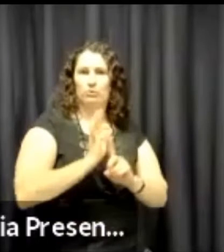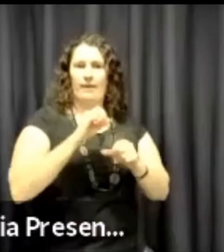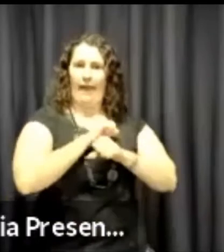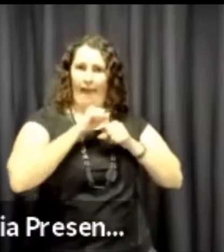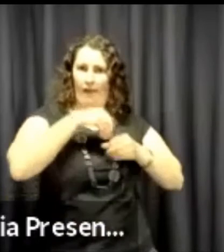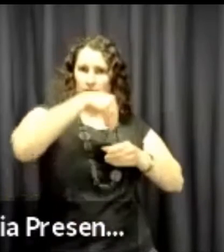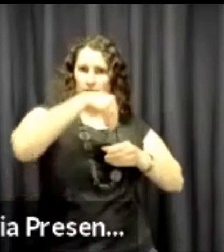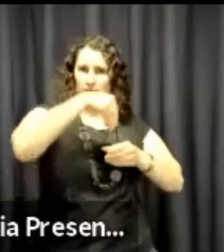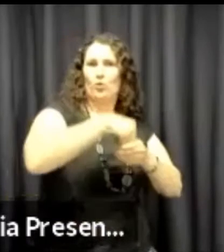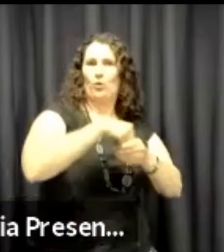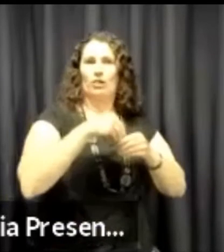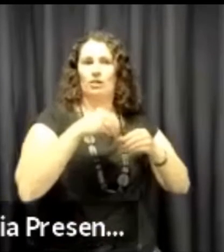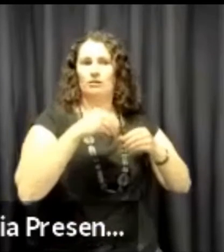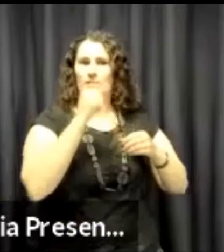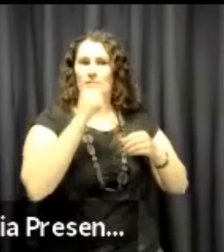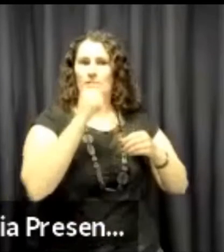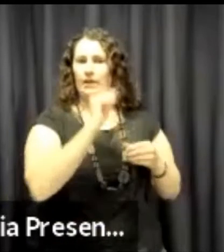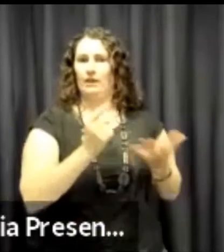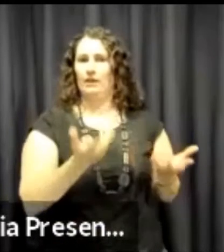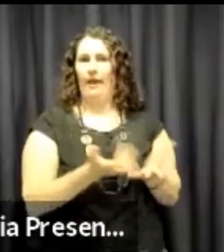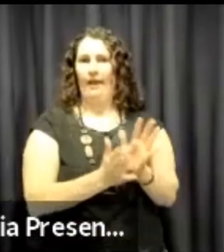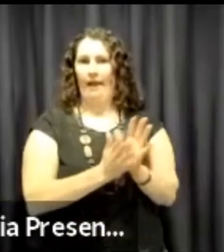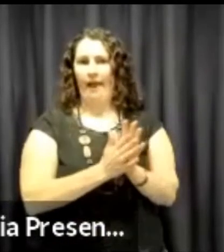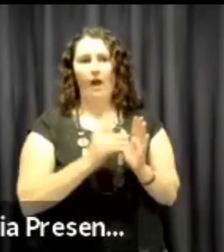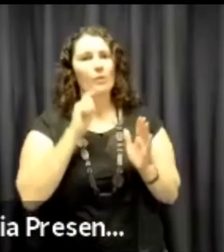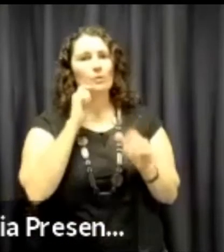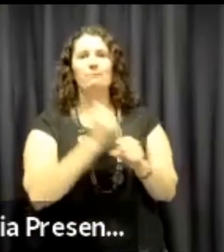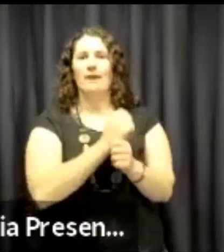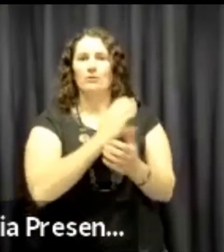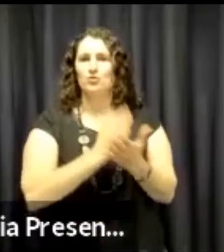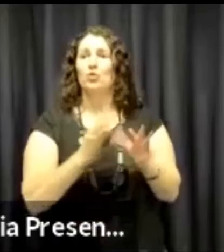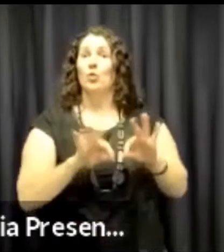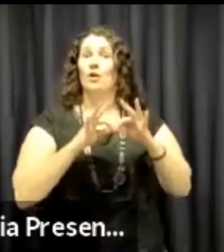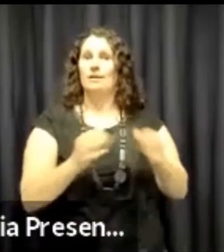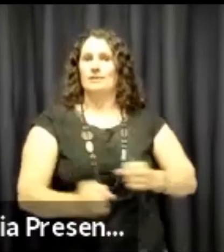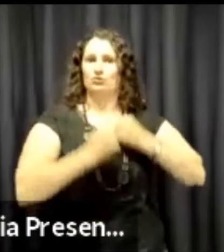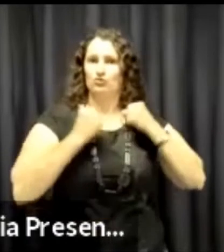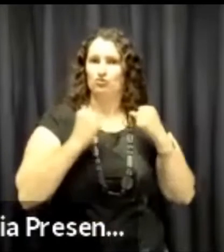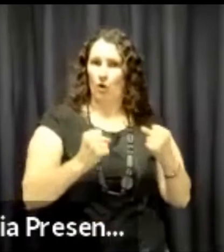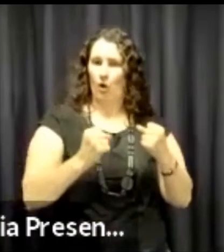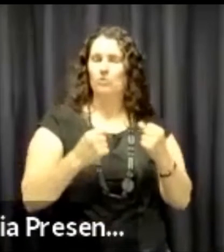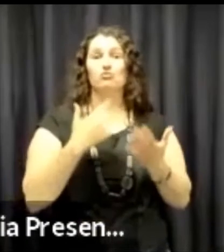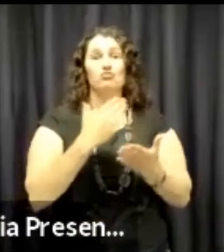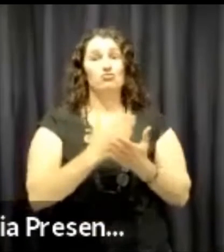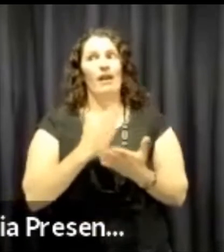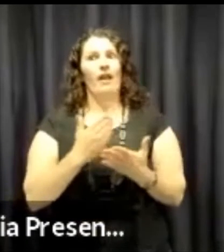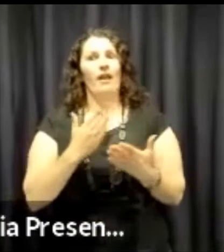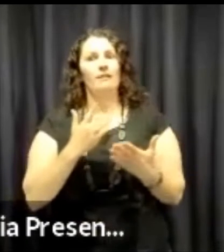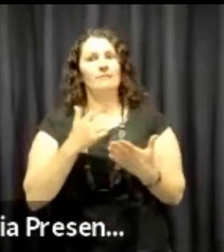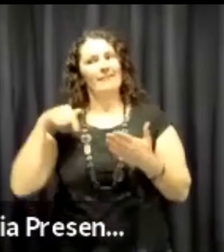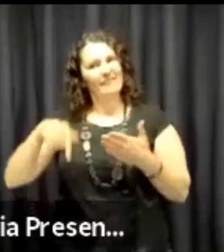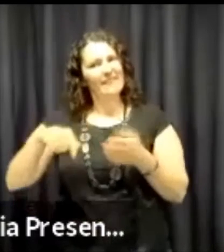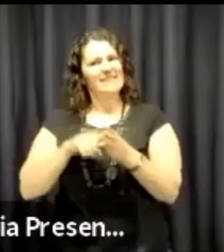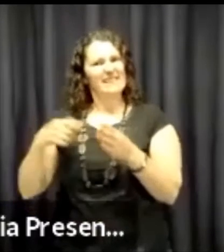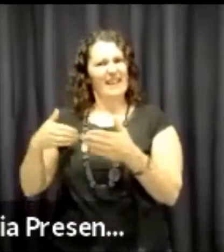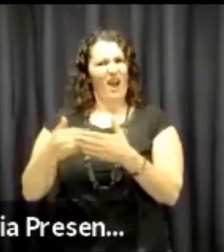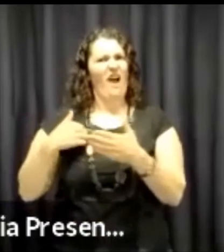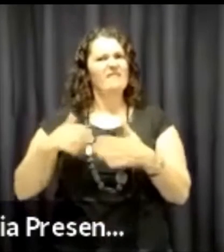of discussion around how we're looking at improving our internal capabilities, if you like. So we need to ensure that the organisation is robust